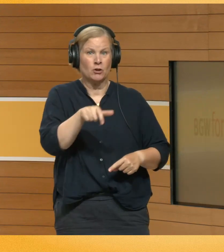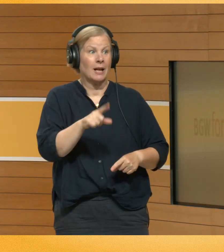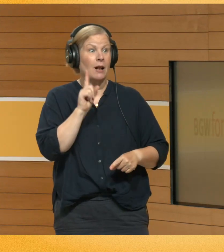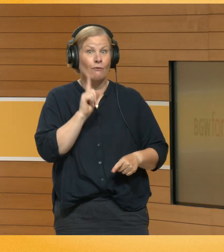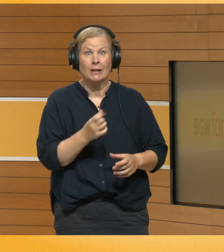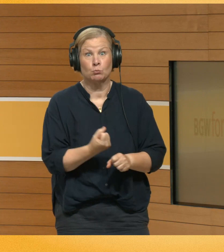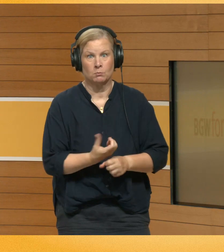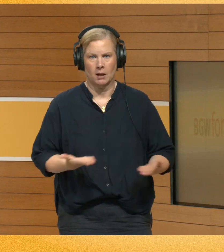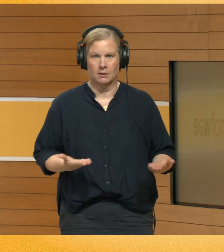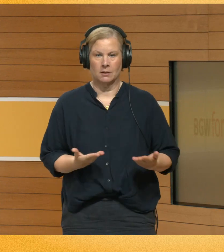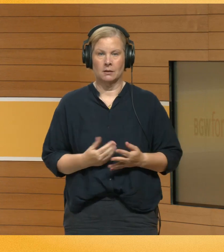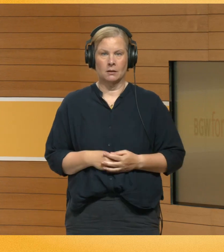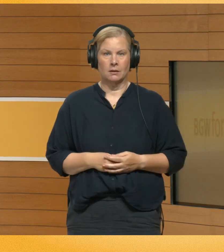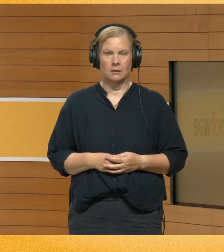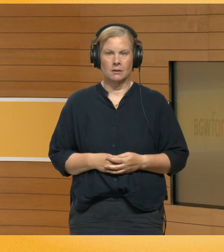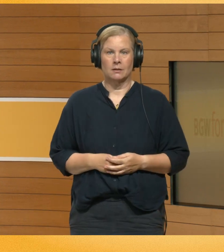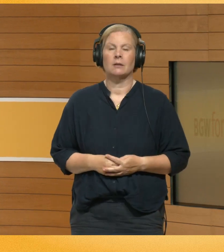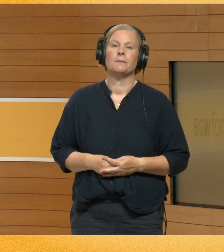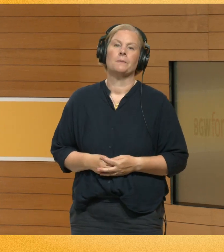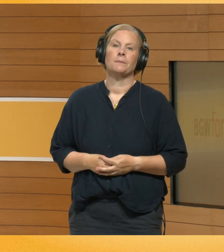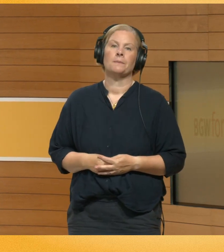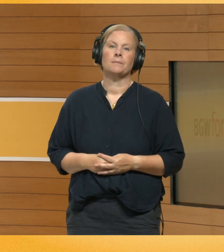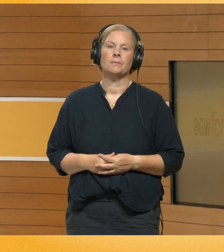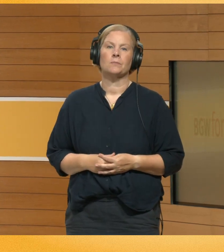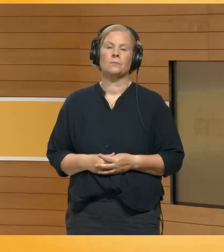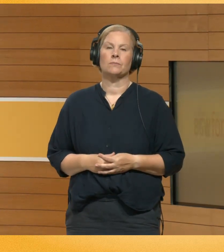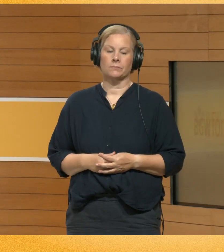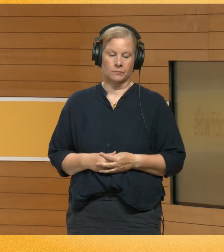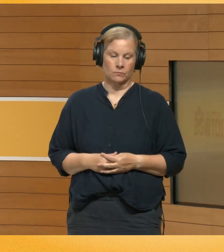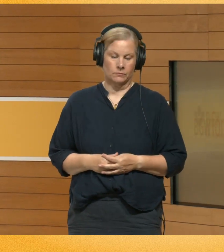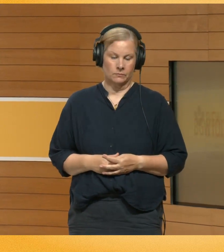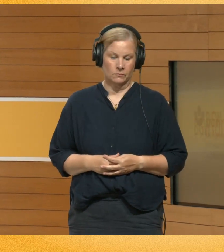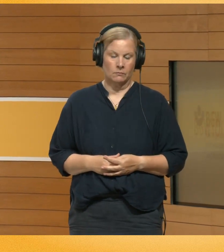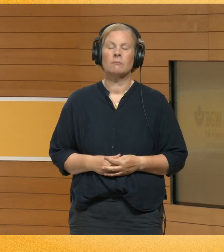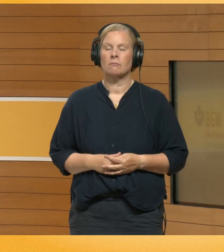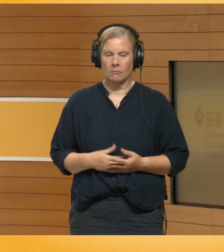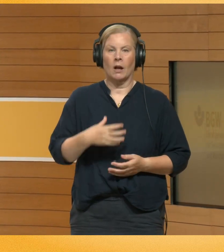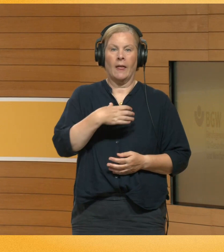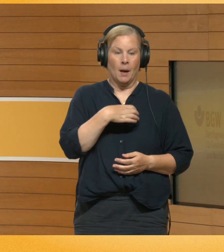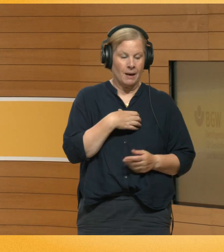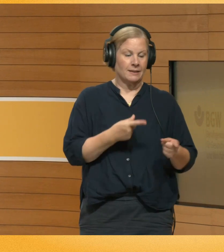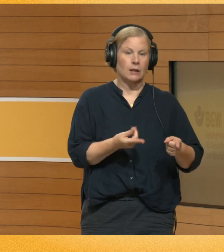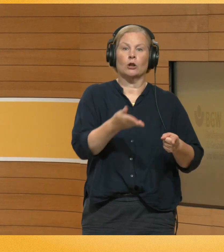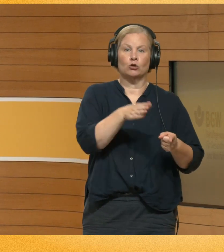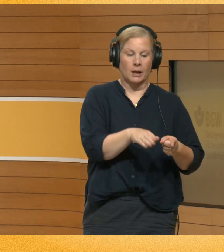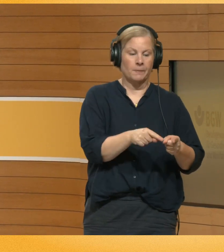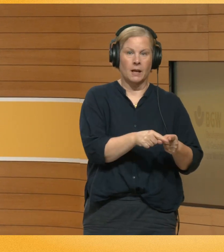where the patient was going to a body collection point that we had to have. A body collection point is basically